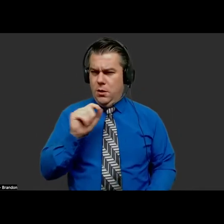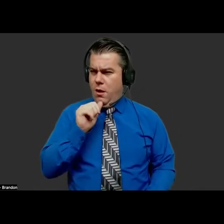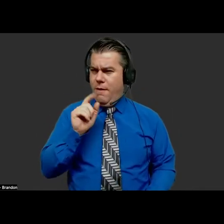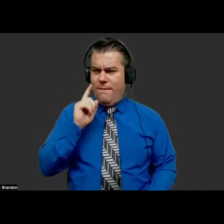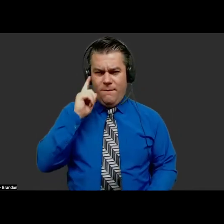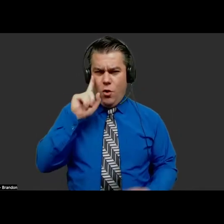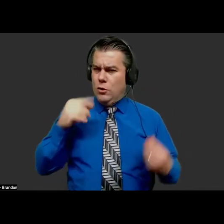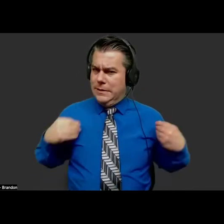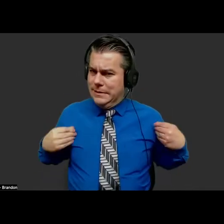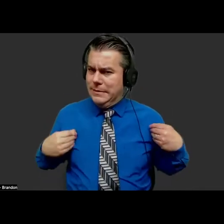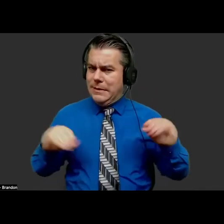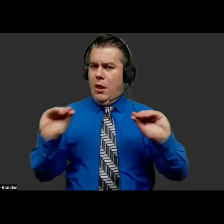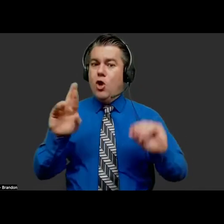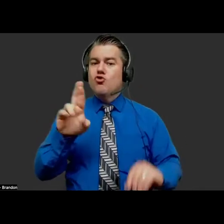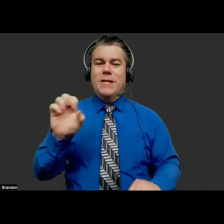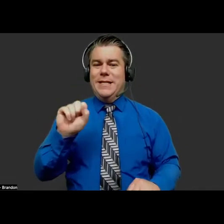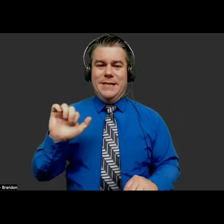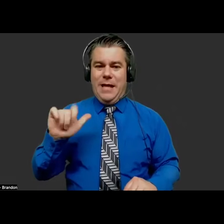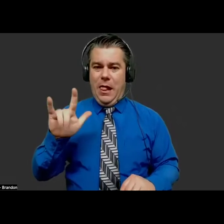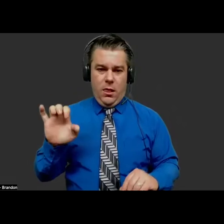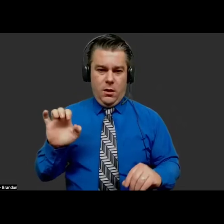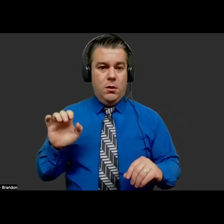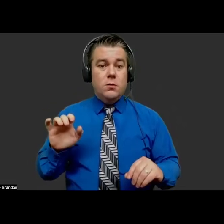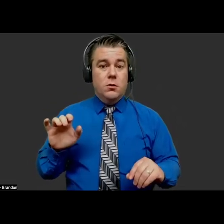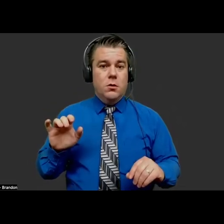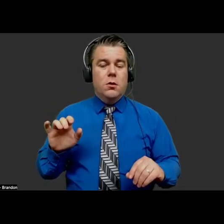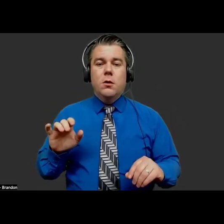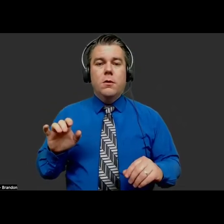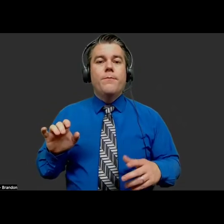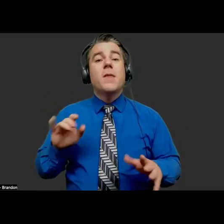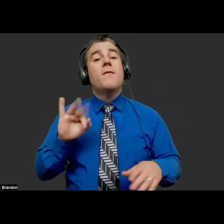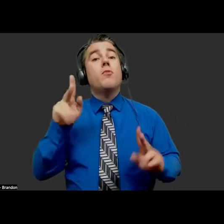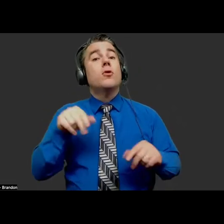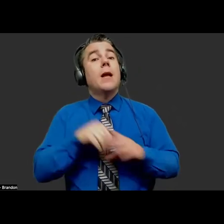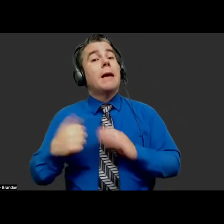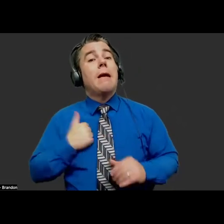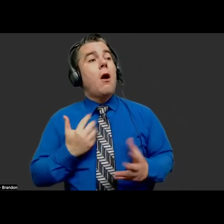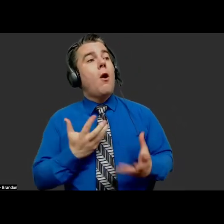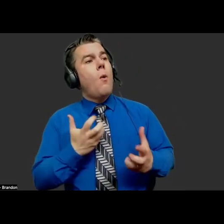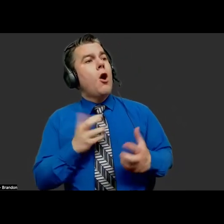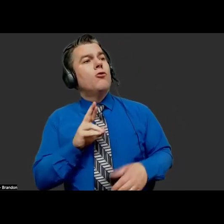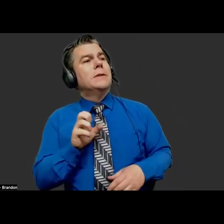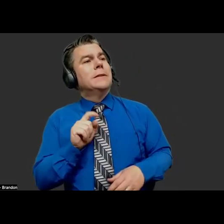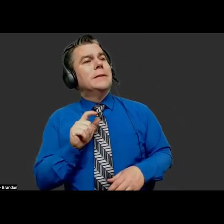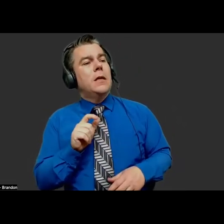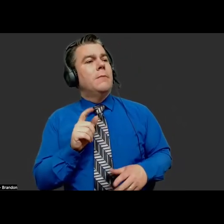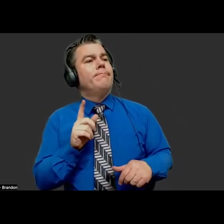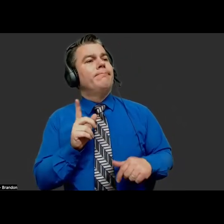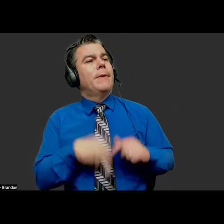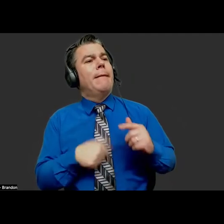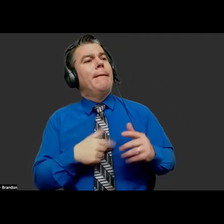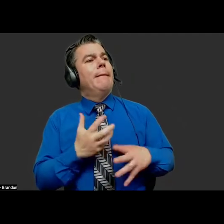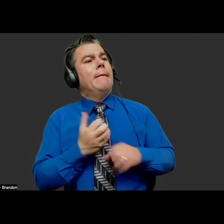resale. So if you have somebody in Canada and they're like, hey, I really want the reset, but I can't get